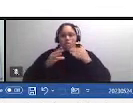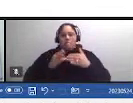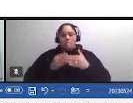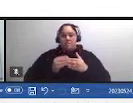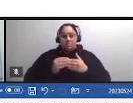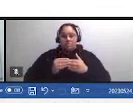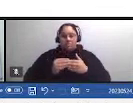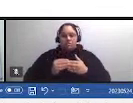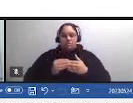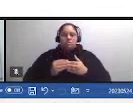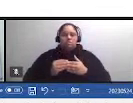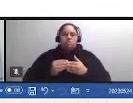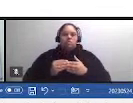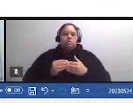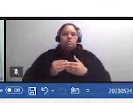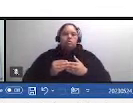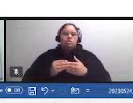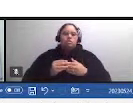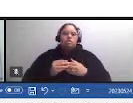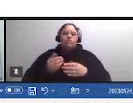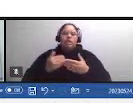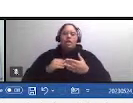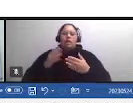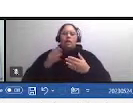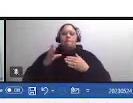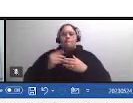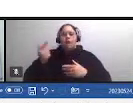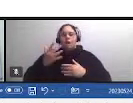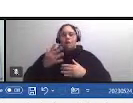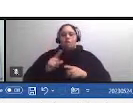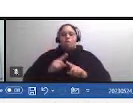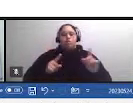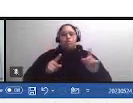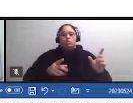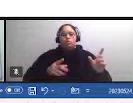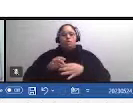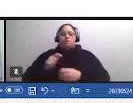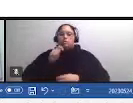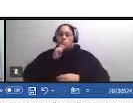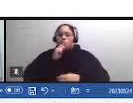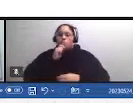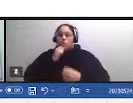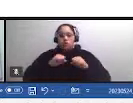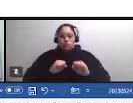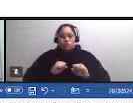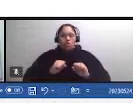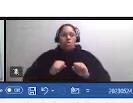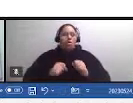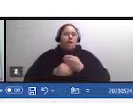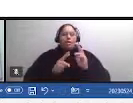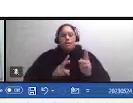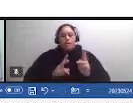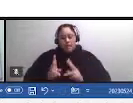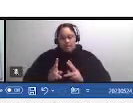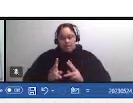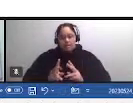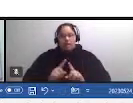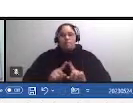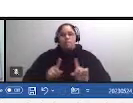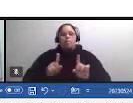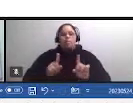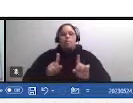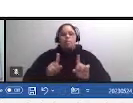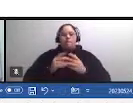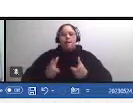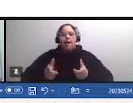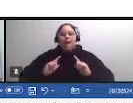members. And Member Lekker also alluded to that this morning, Chairperson. And then there's also the